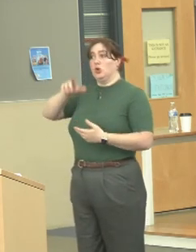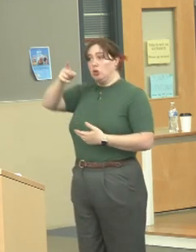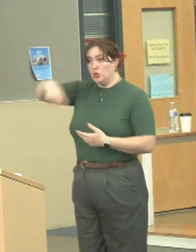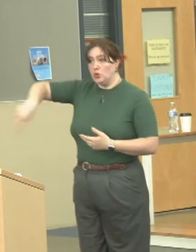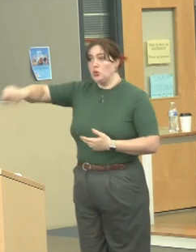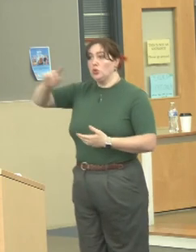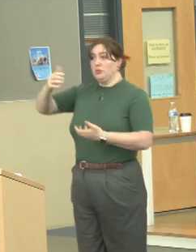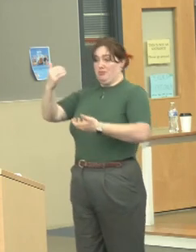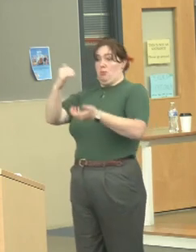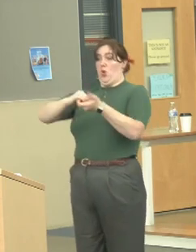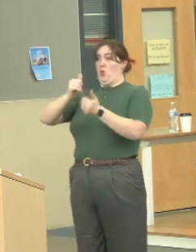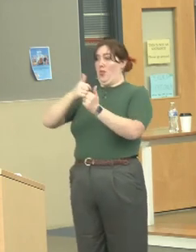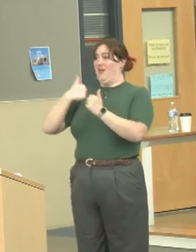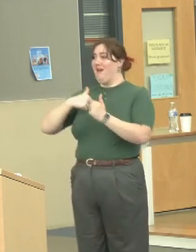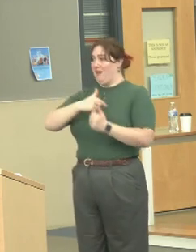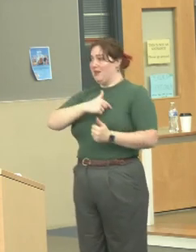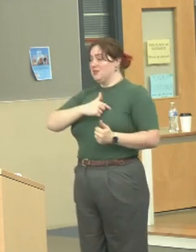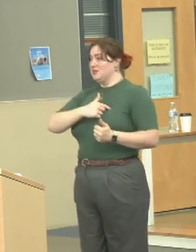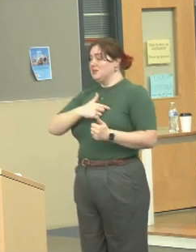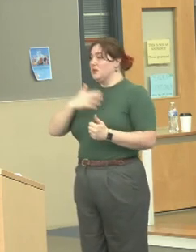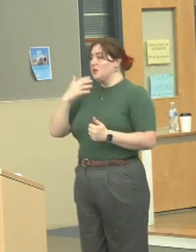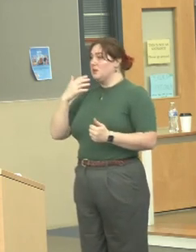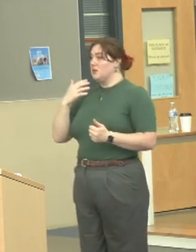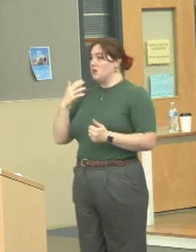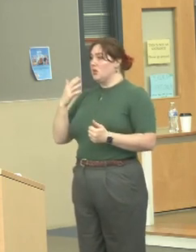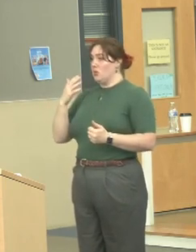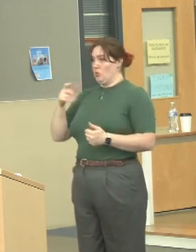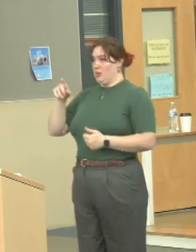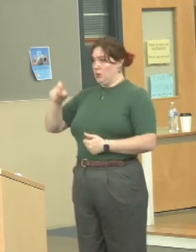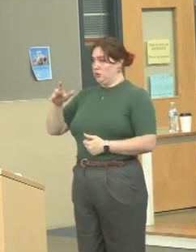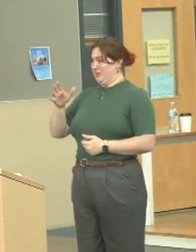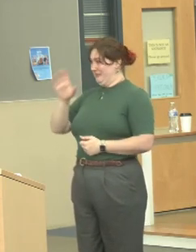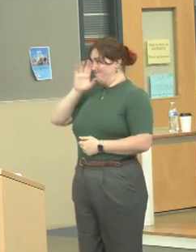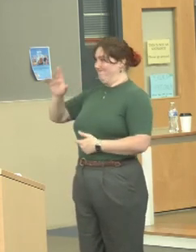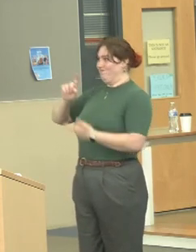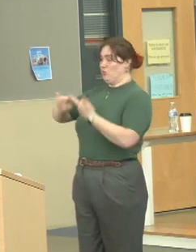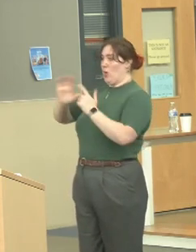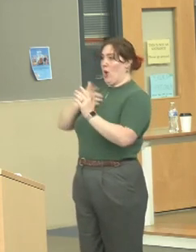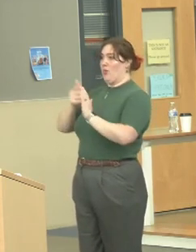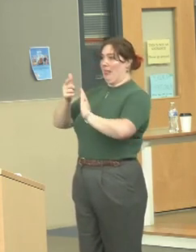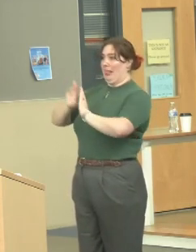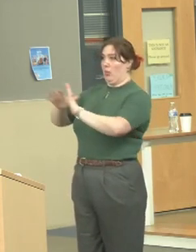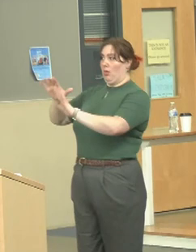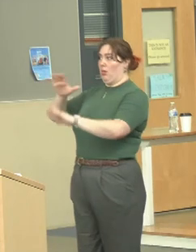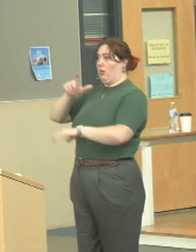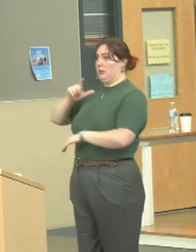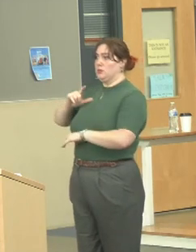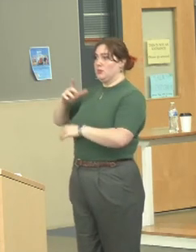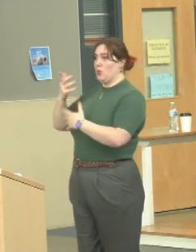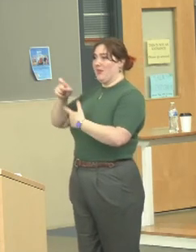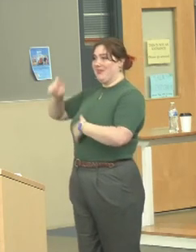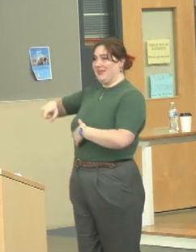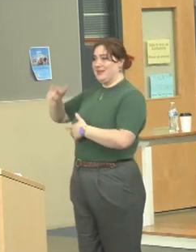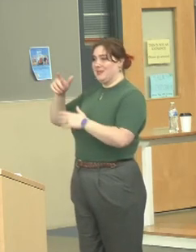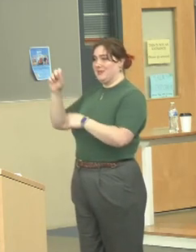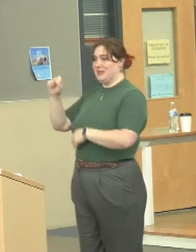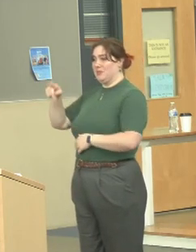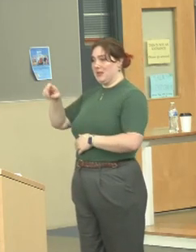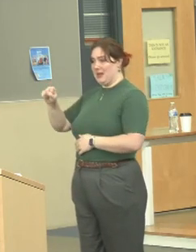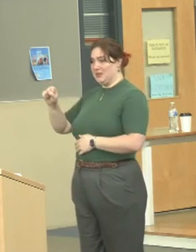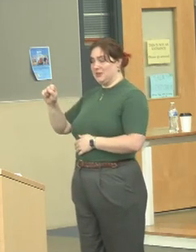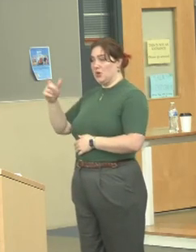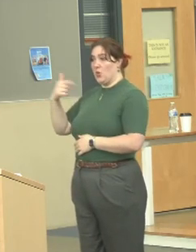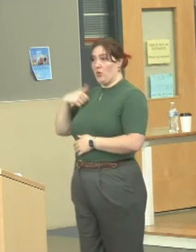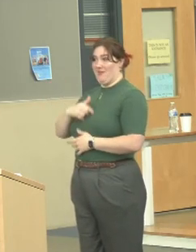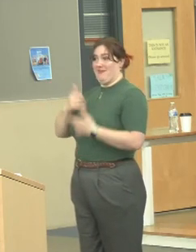partner with us in trying to speak boldly to our legislature around what are the needs of Seattle Public Schools. We're at a point